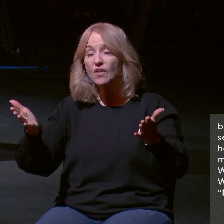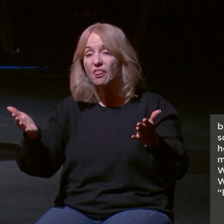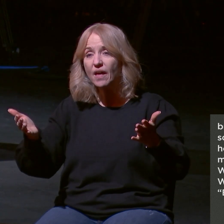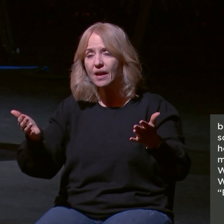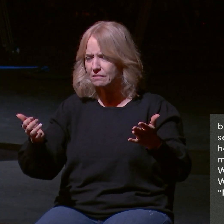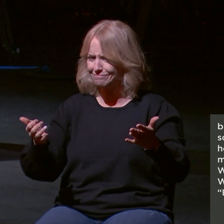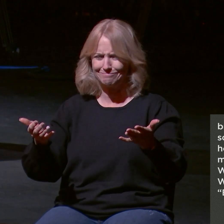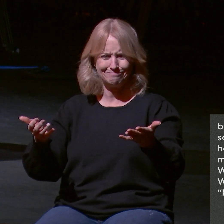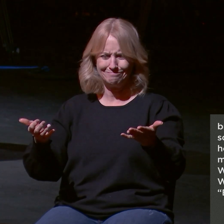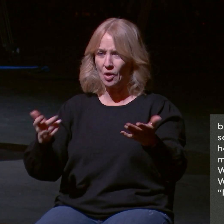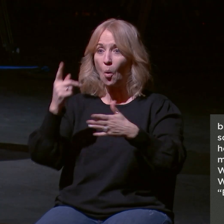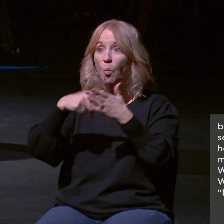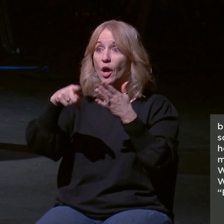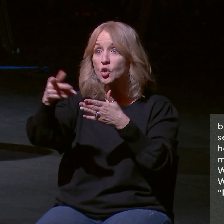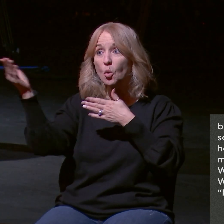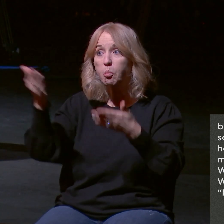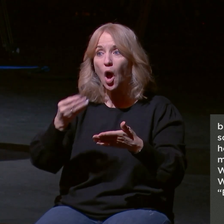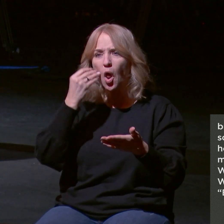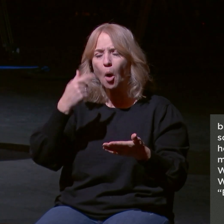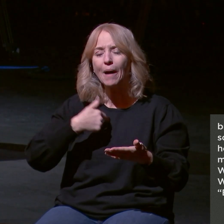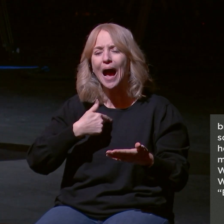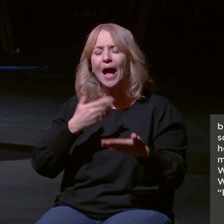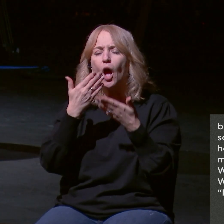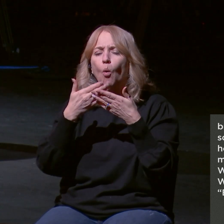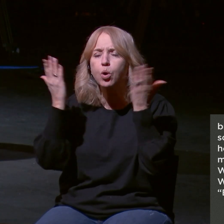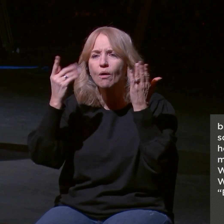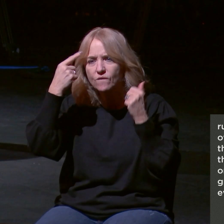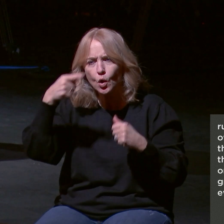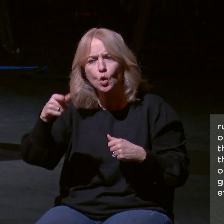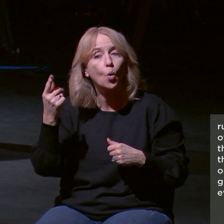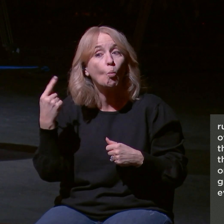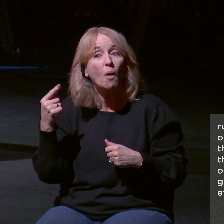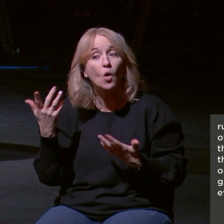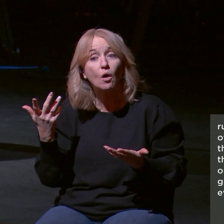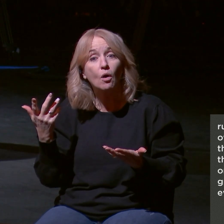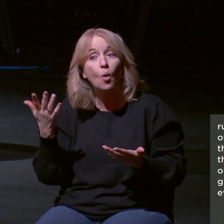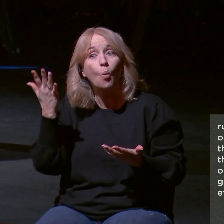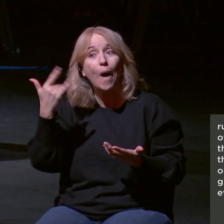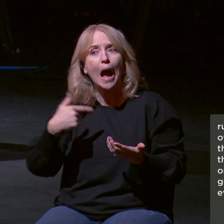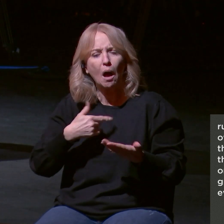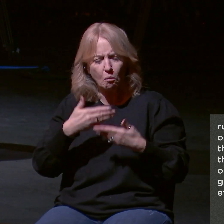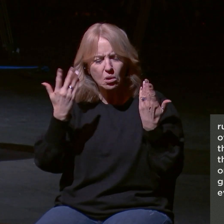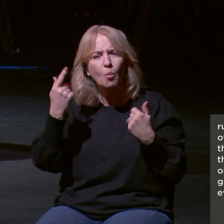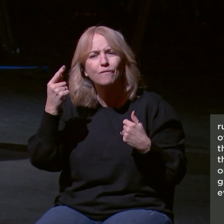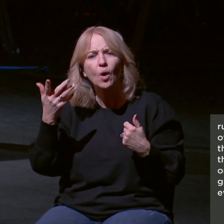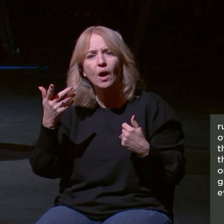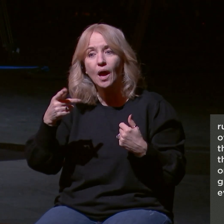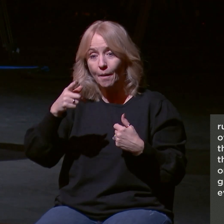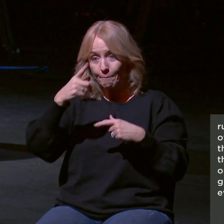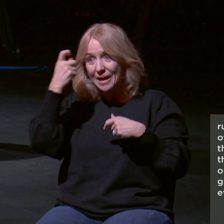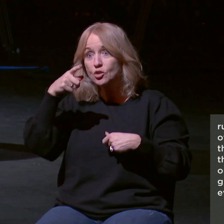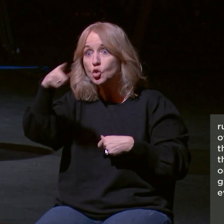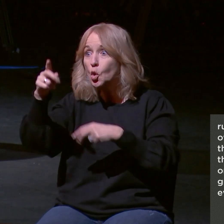Why? Declares the Lord Almighty. Because of my house, which remains a ruin, while each of you is busy with your